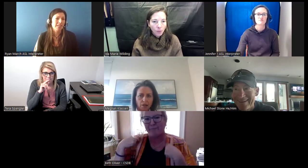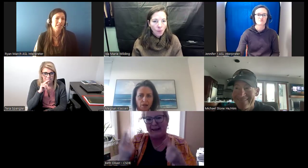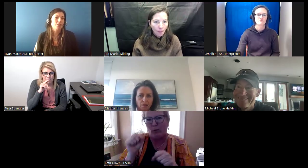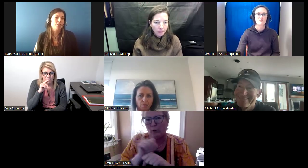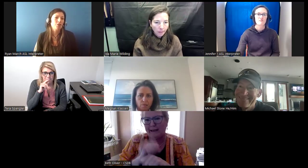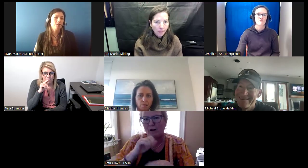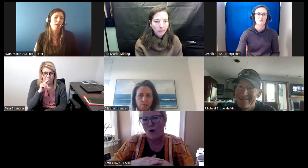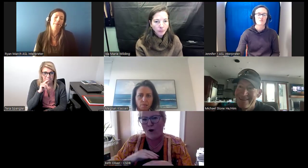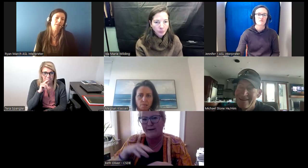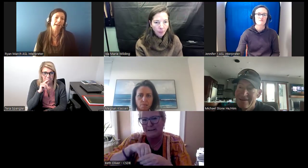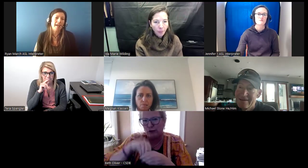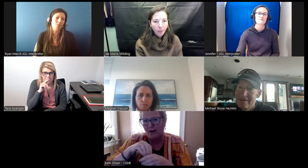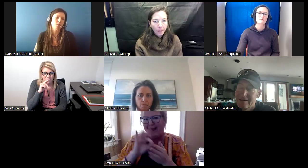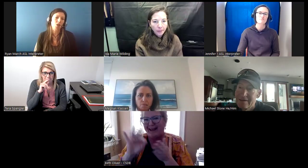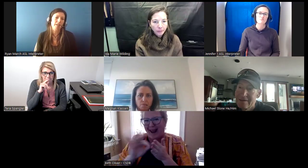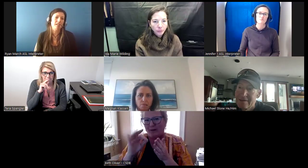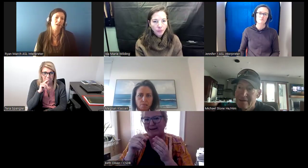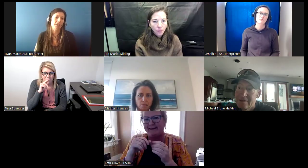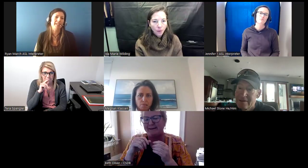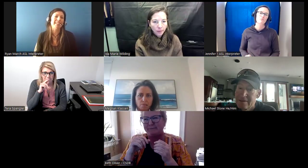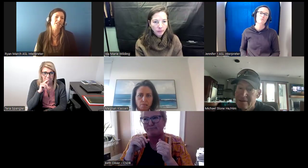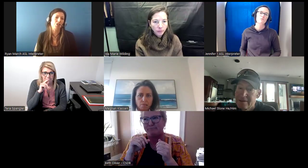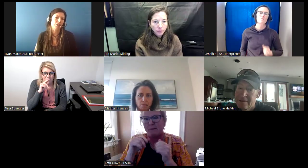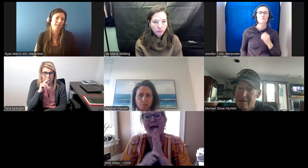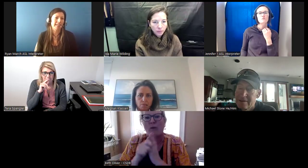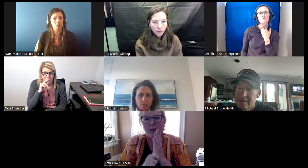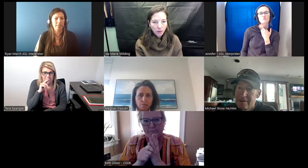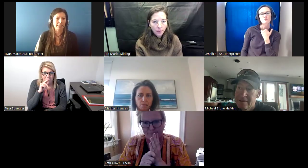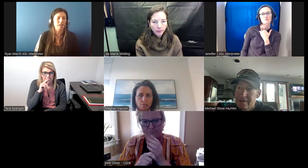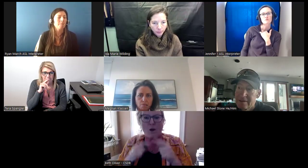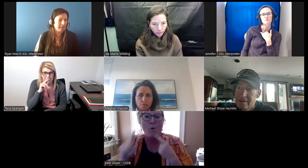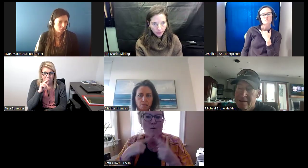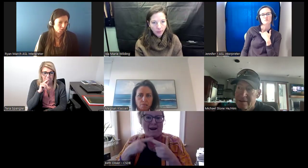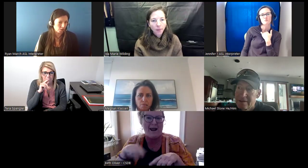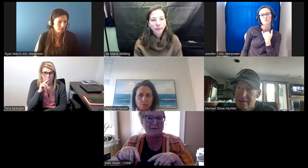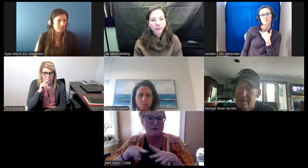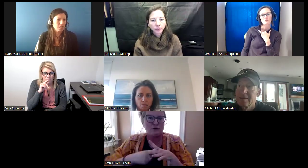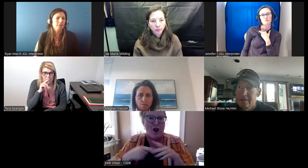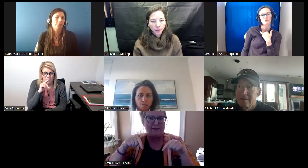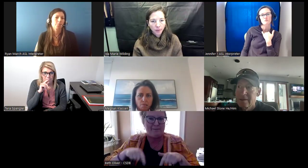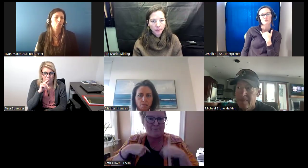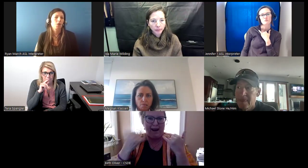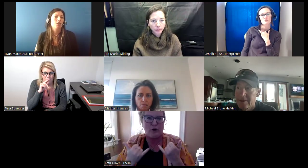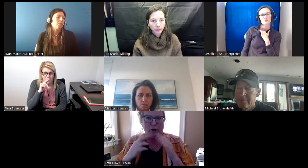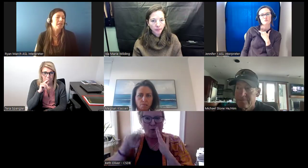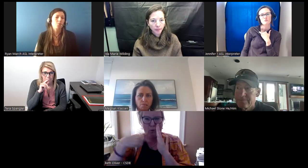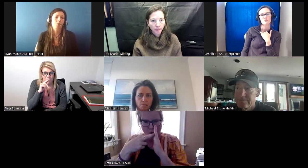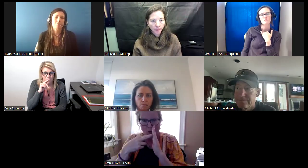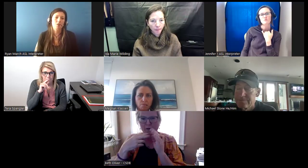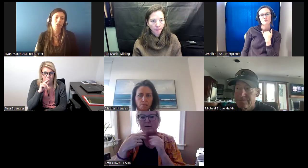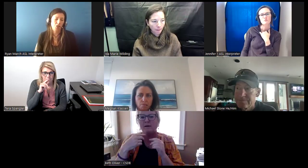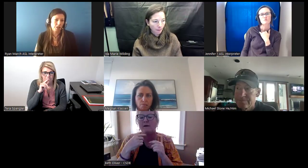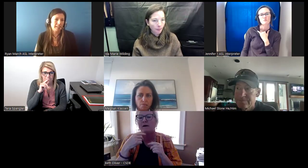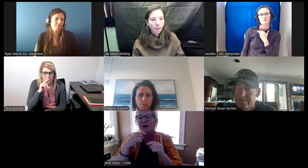time to, I mean, I have been working on an internal accounting manual because when